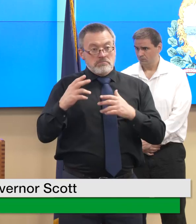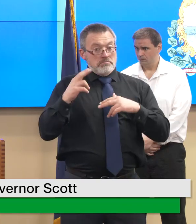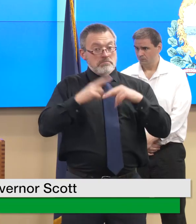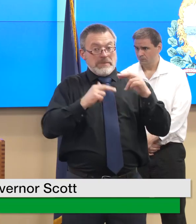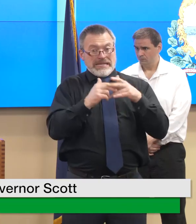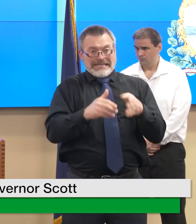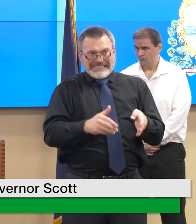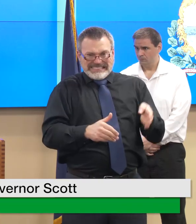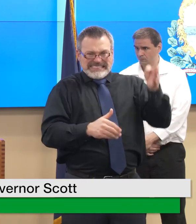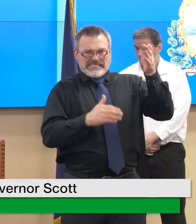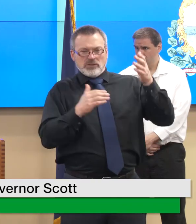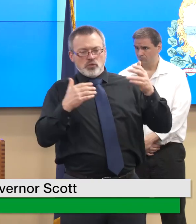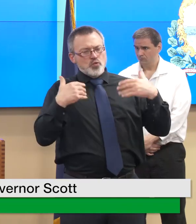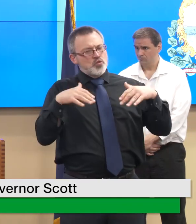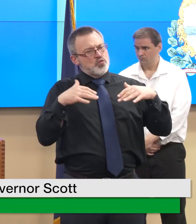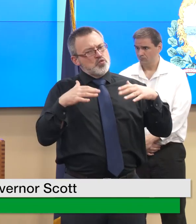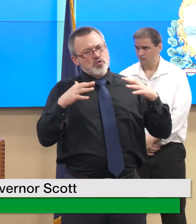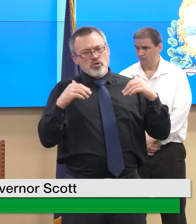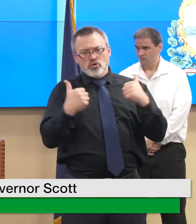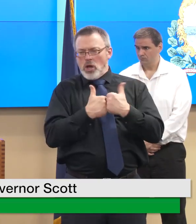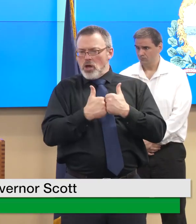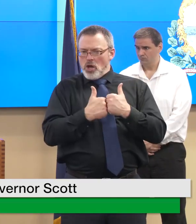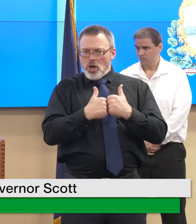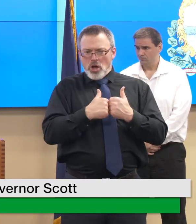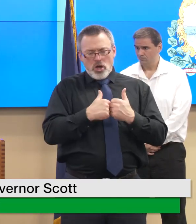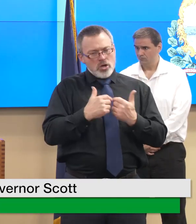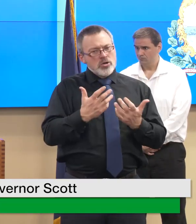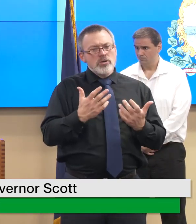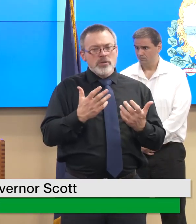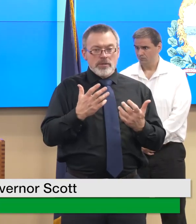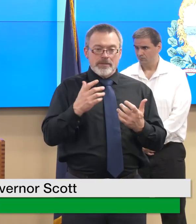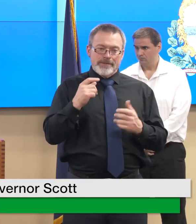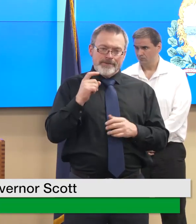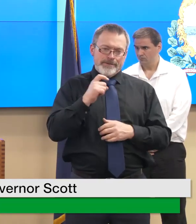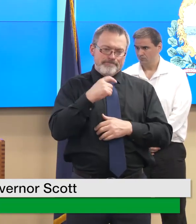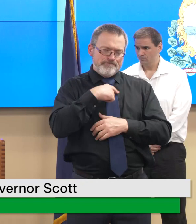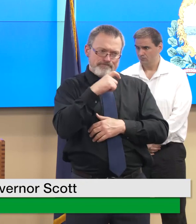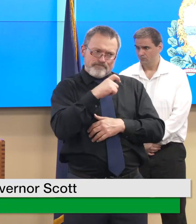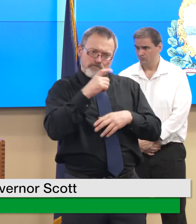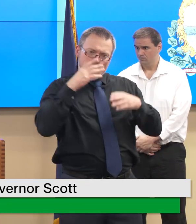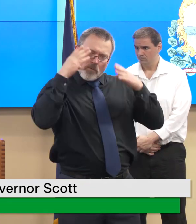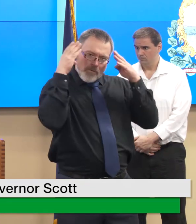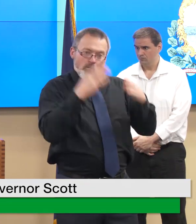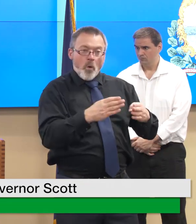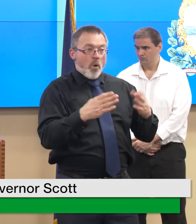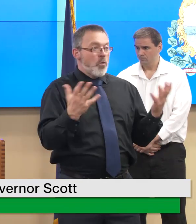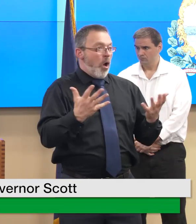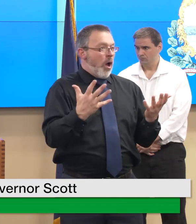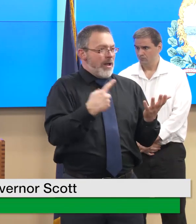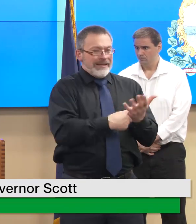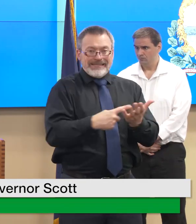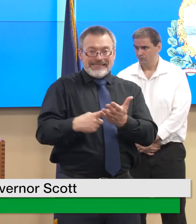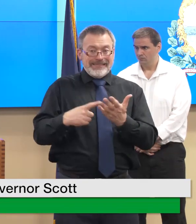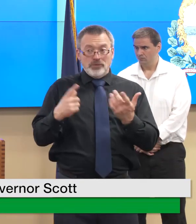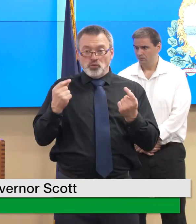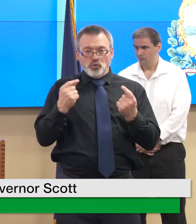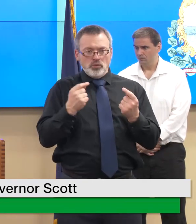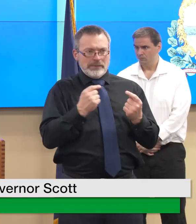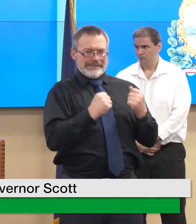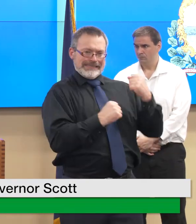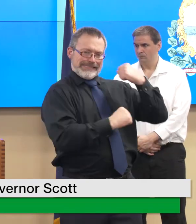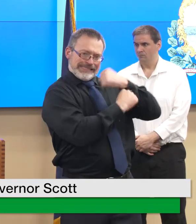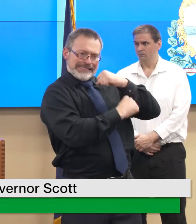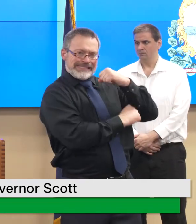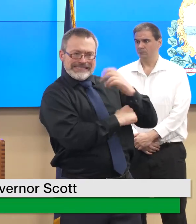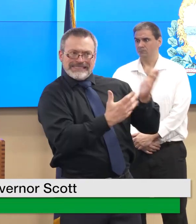difficult proposition in Vermont. So really what this, the focus of this conversation was about, are there